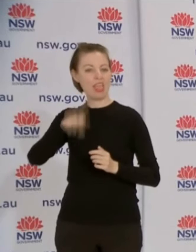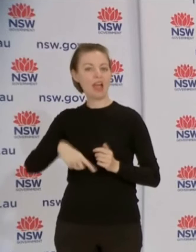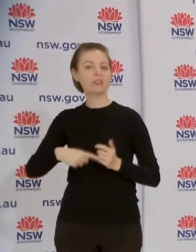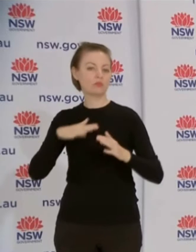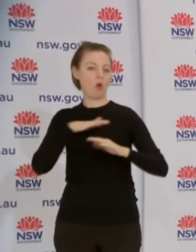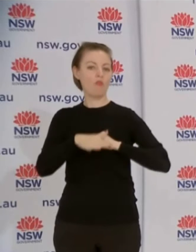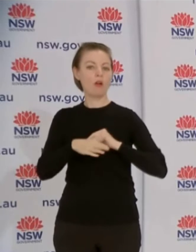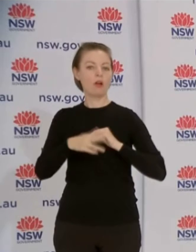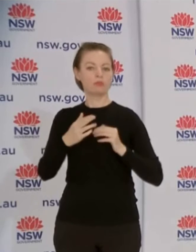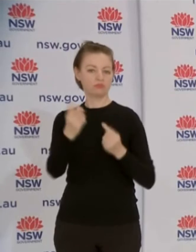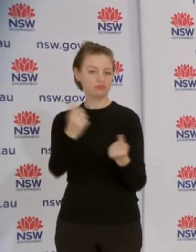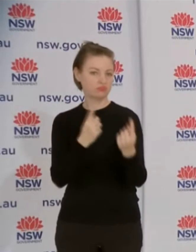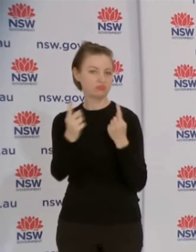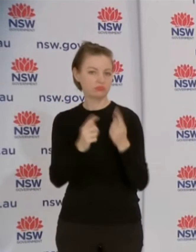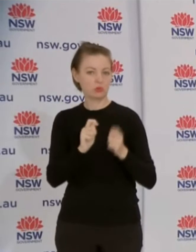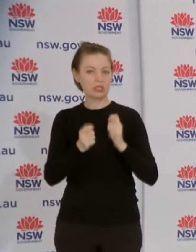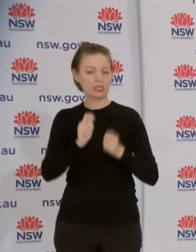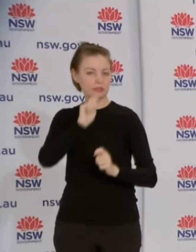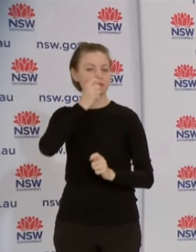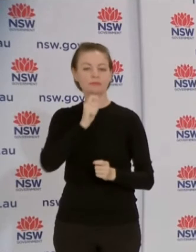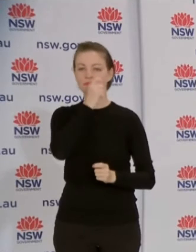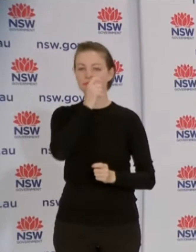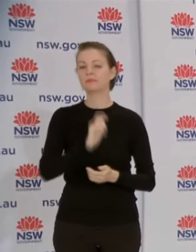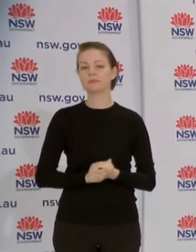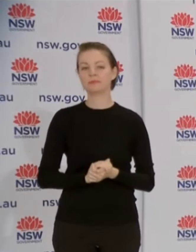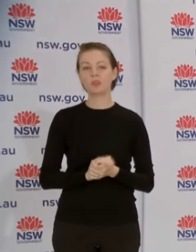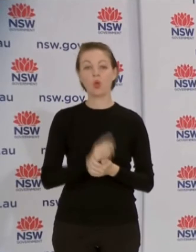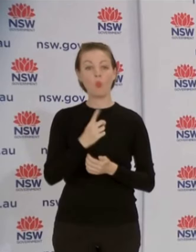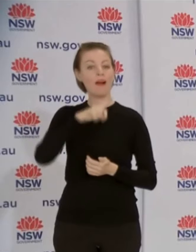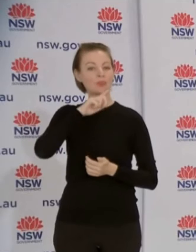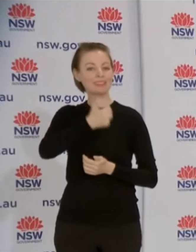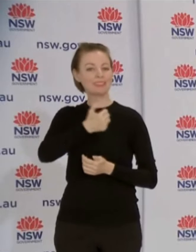127,428 tests. There's currently 160 people in intensive